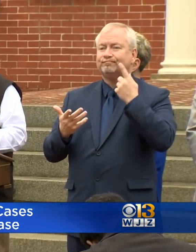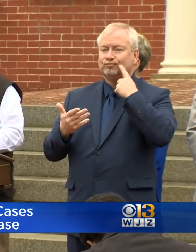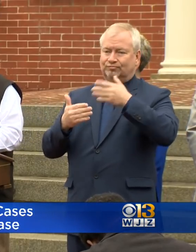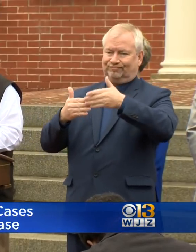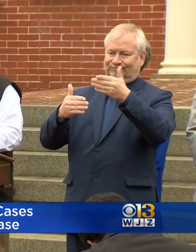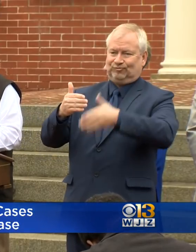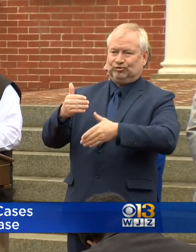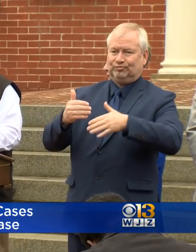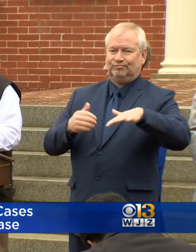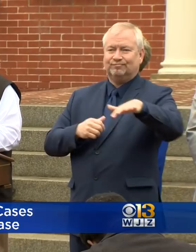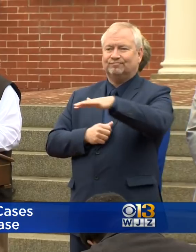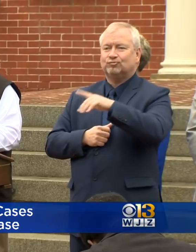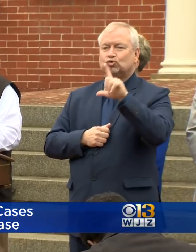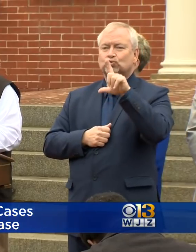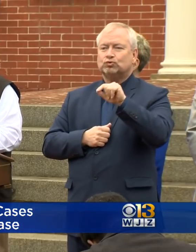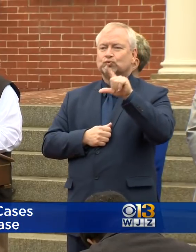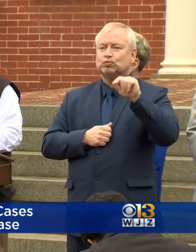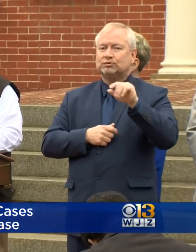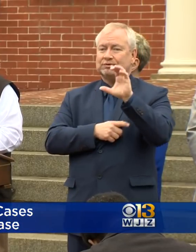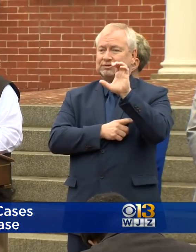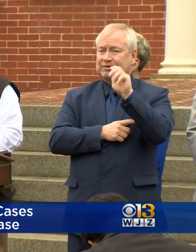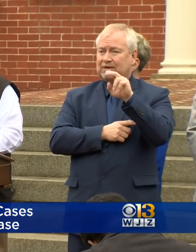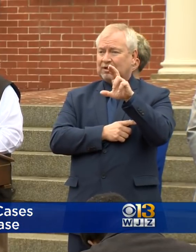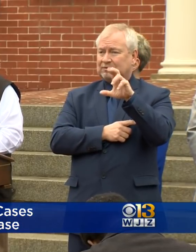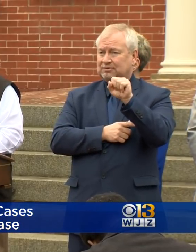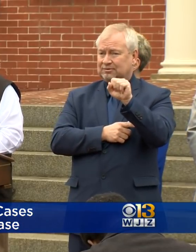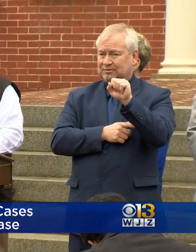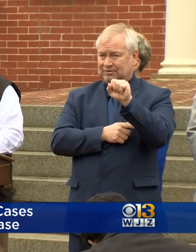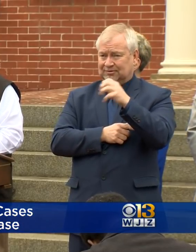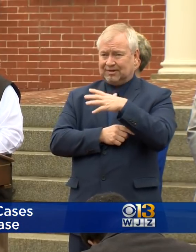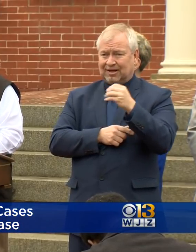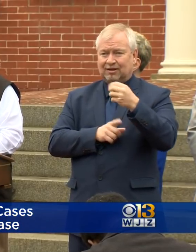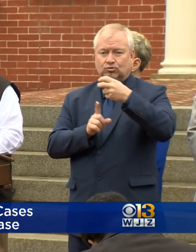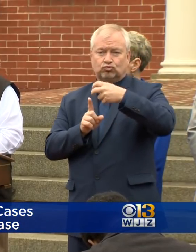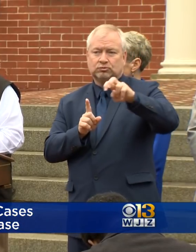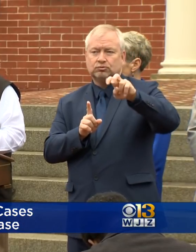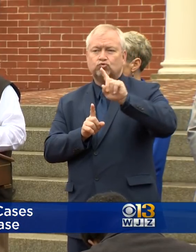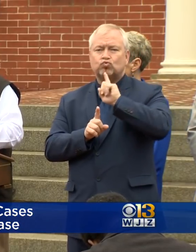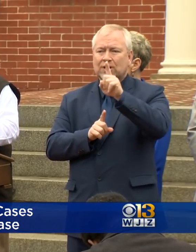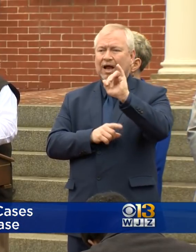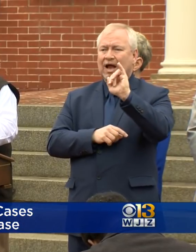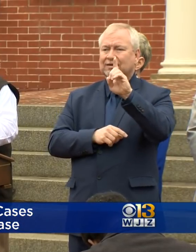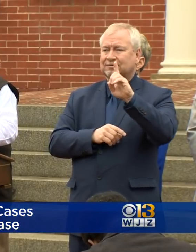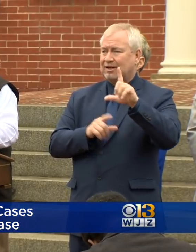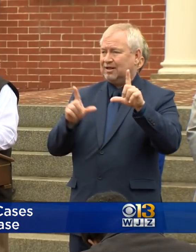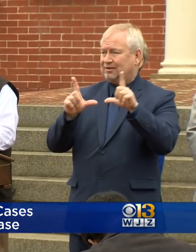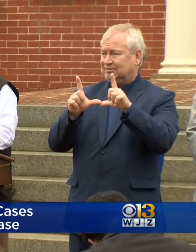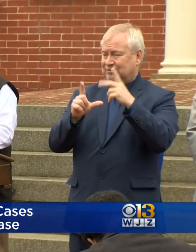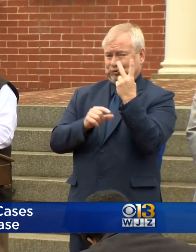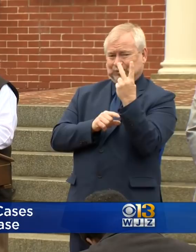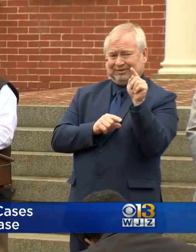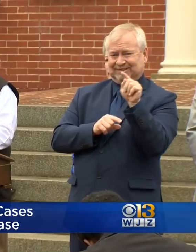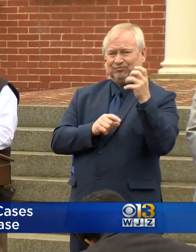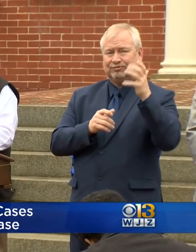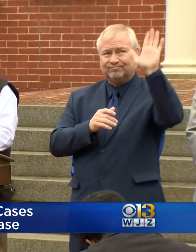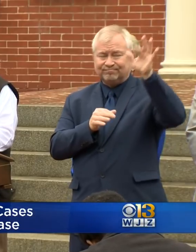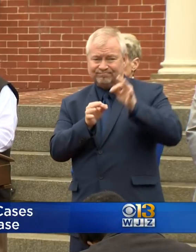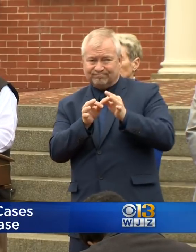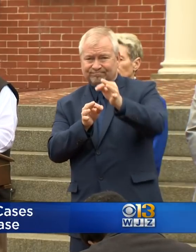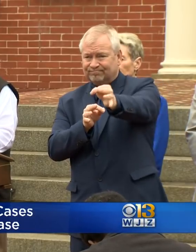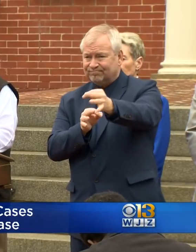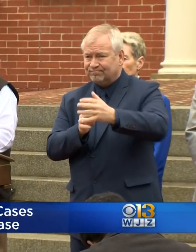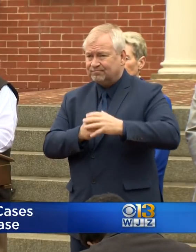both the 2020 census and the transition to real ID. We need all levels of